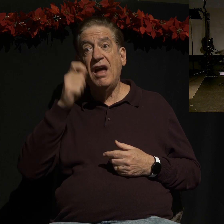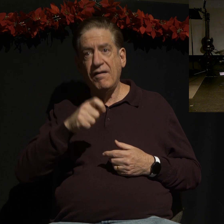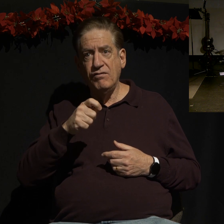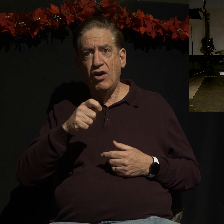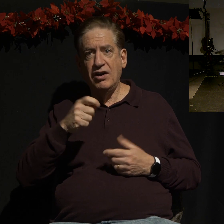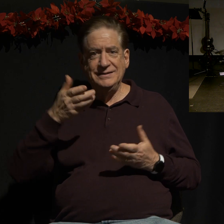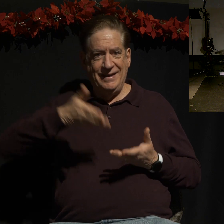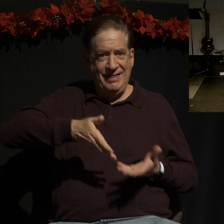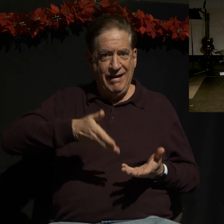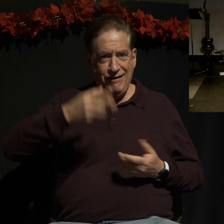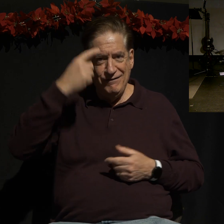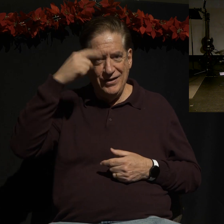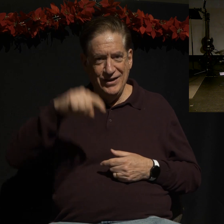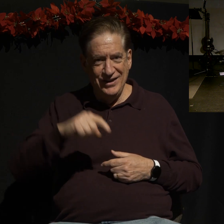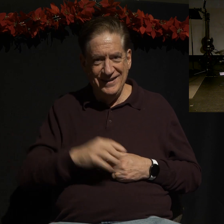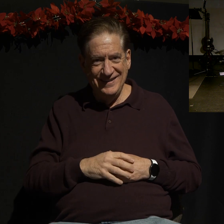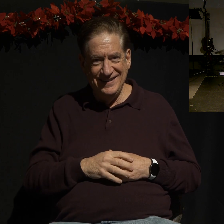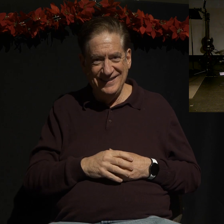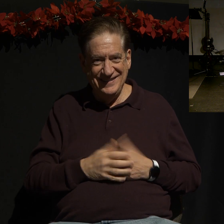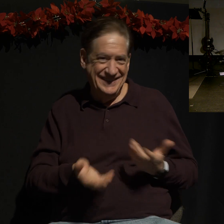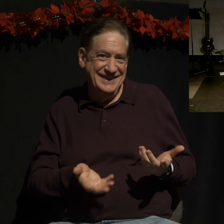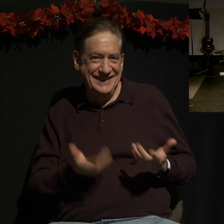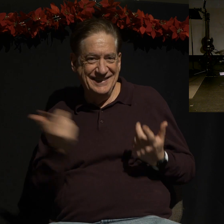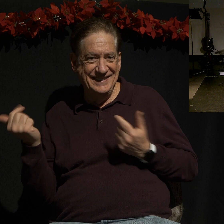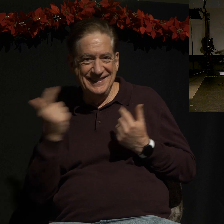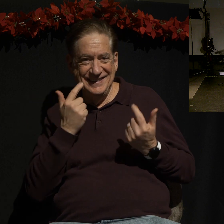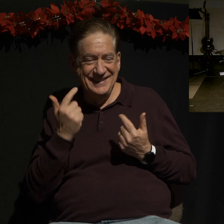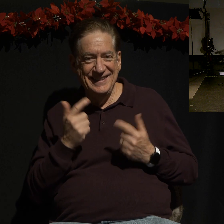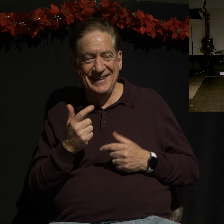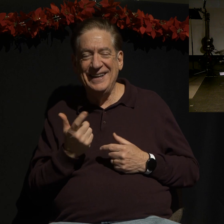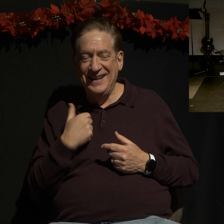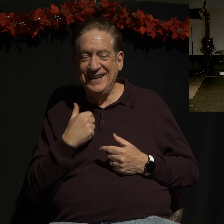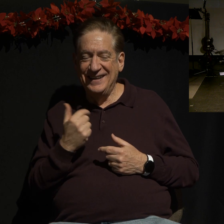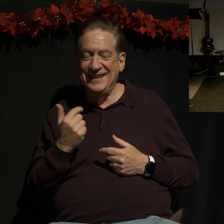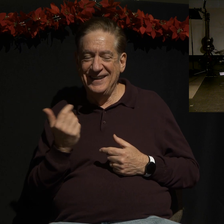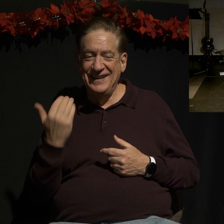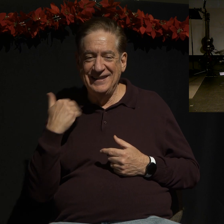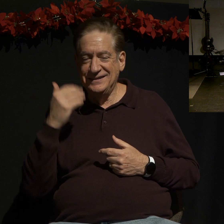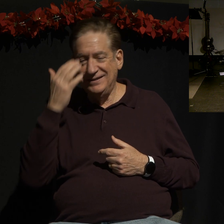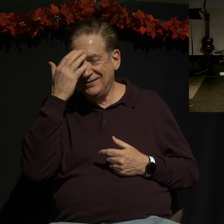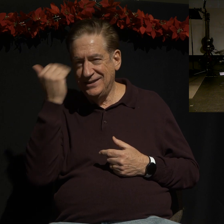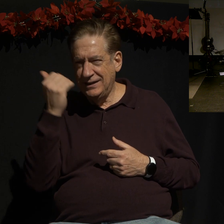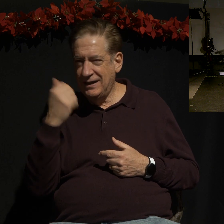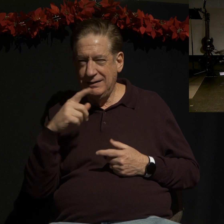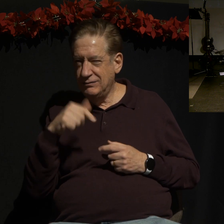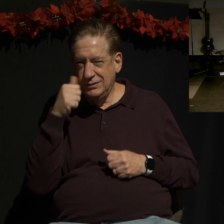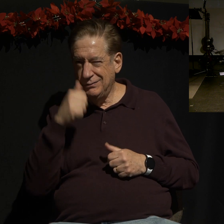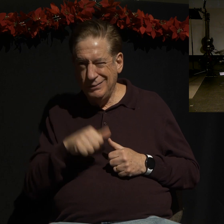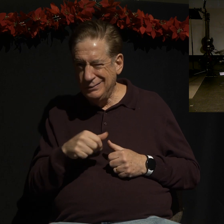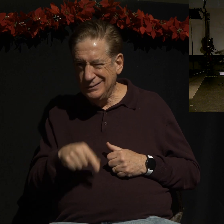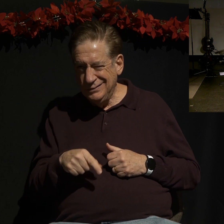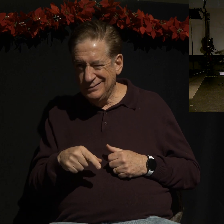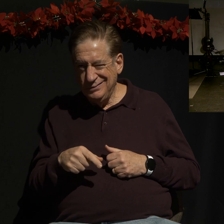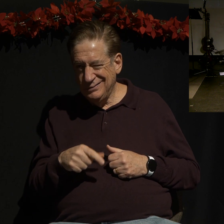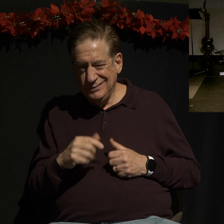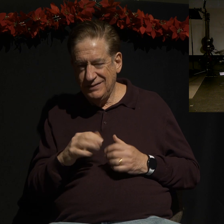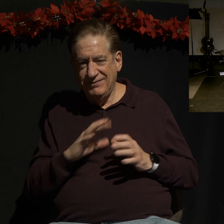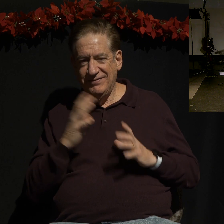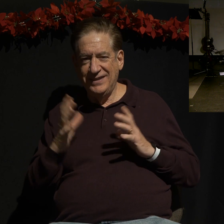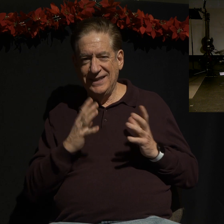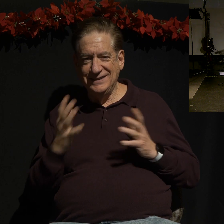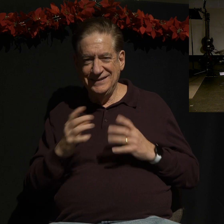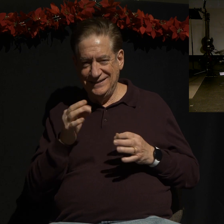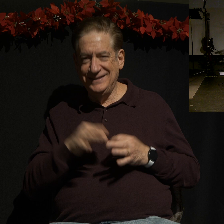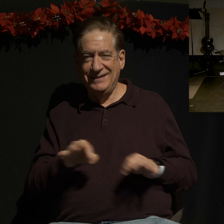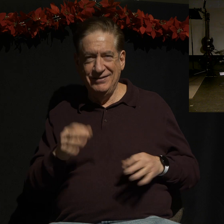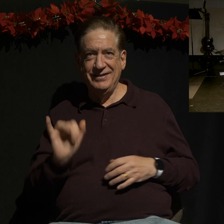therefore is there for. That was a lot better. Last night I forgot it, and I was just like, I can't remember this really fancy saying, but